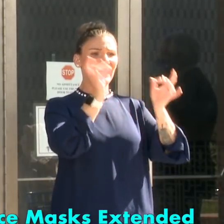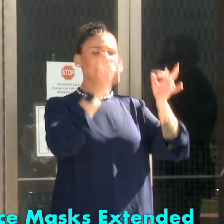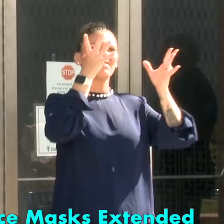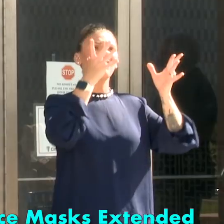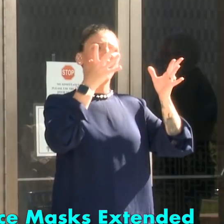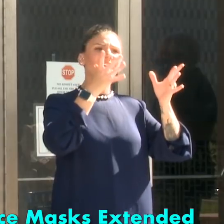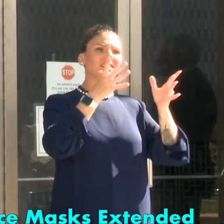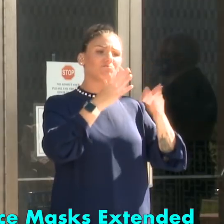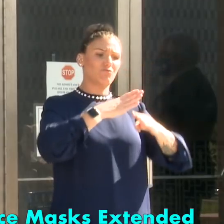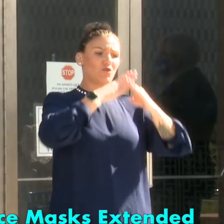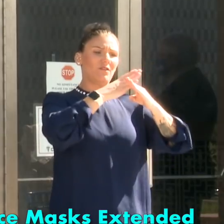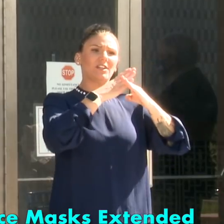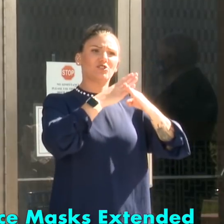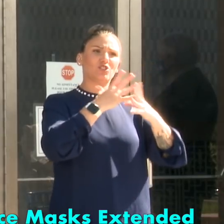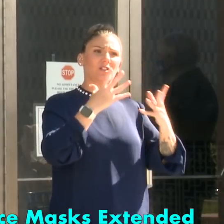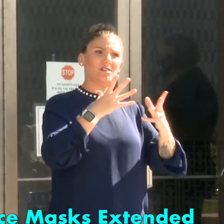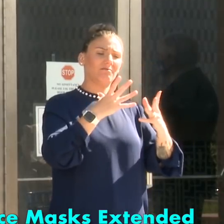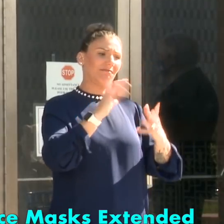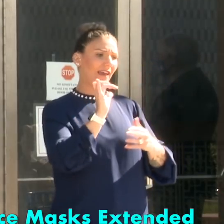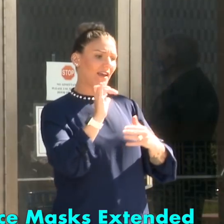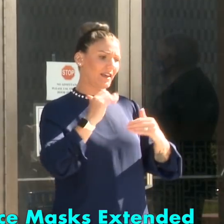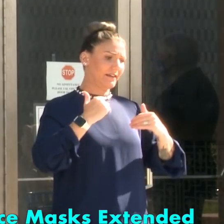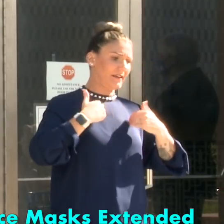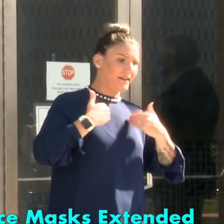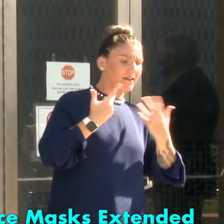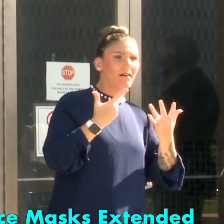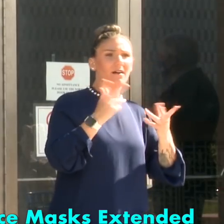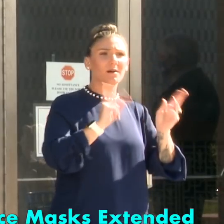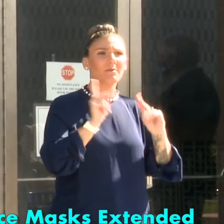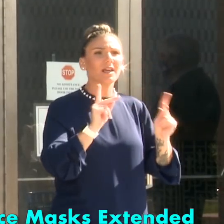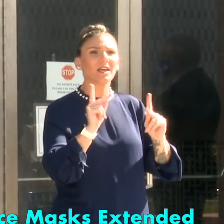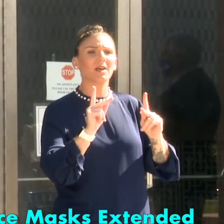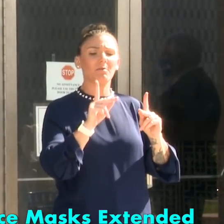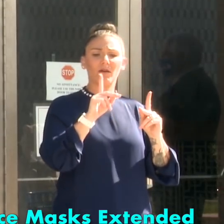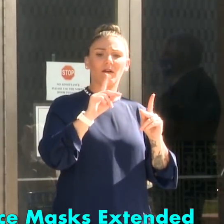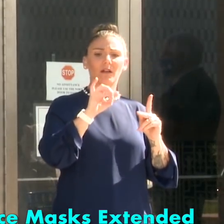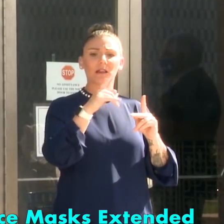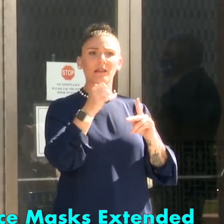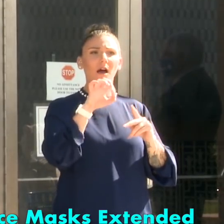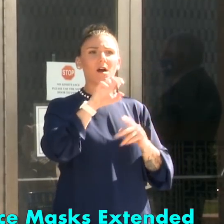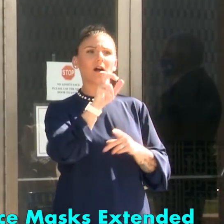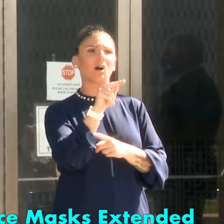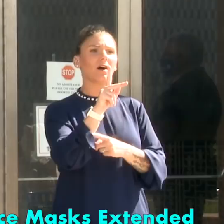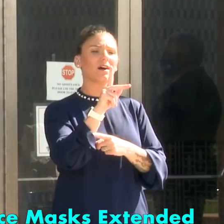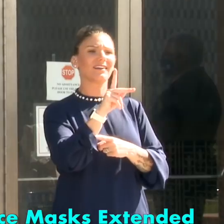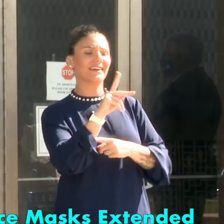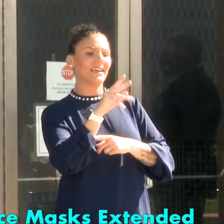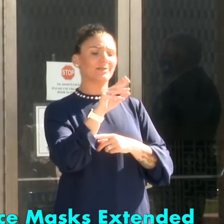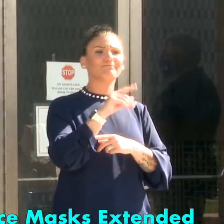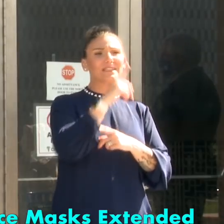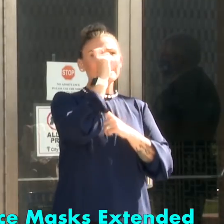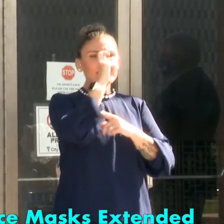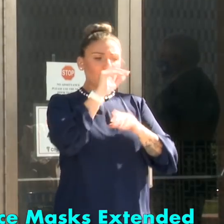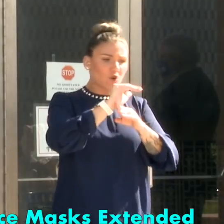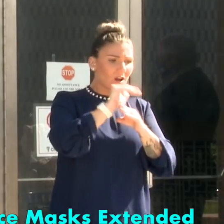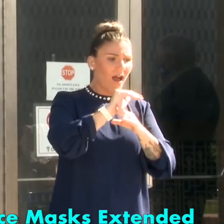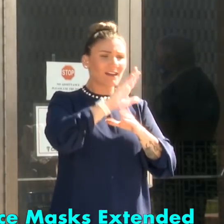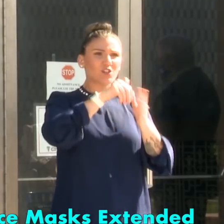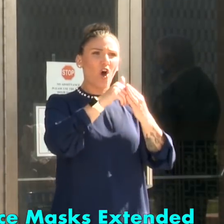that target young people? I'm talking about Sure. Club KC and Hot Summer Nights, gatherings. Yeah,